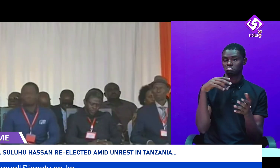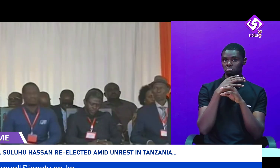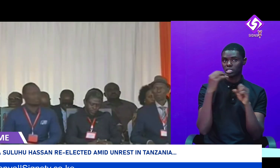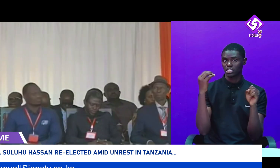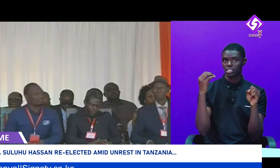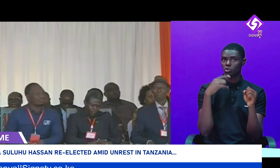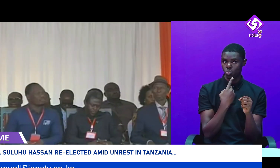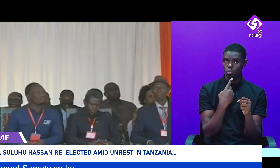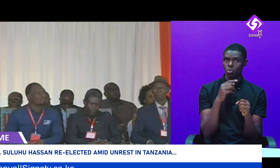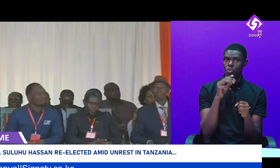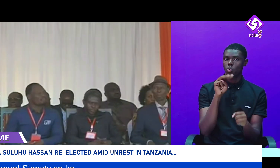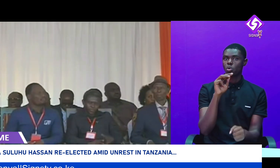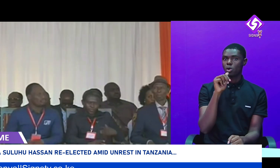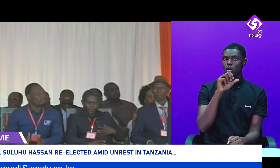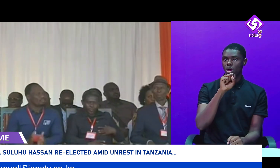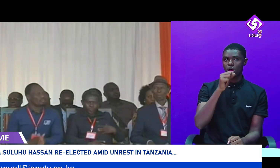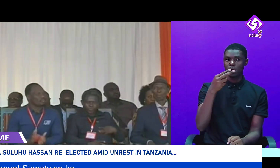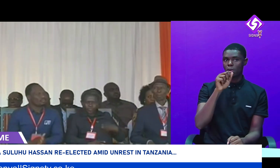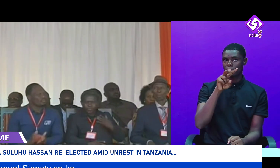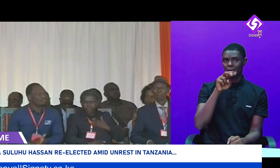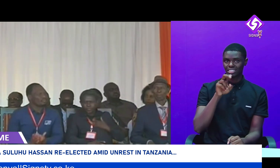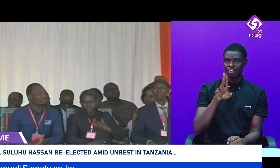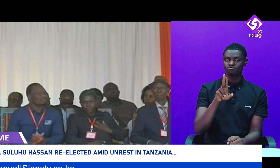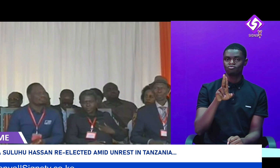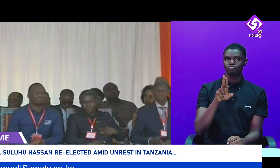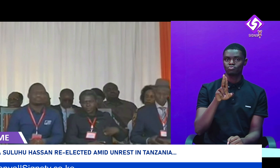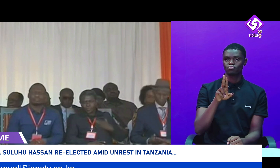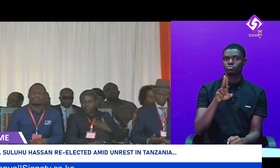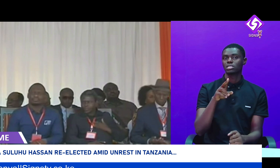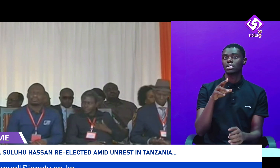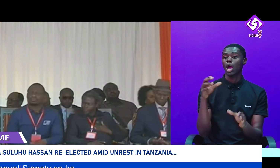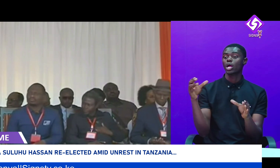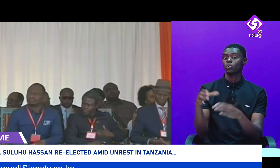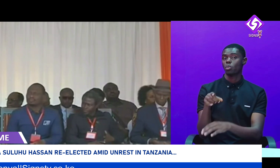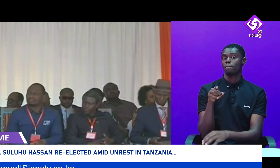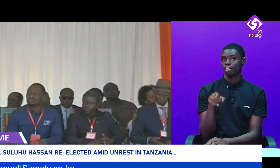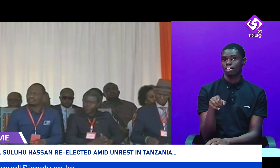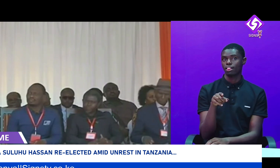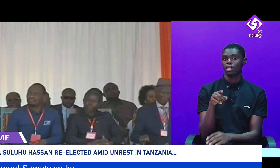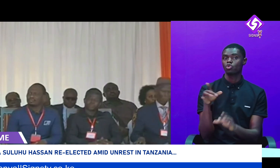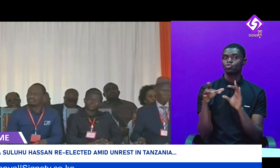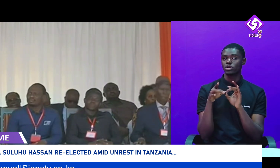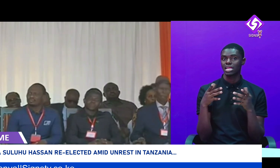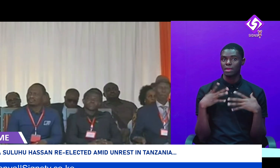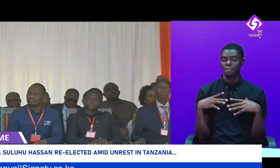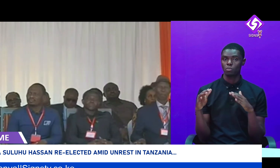Mheshimiwa Mashavu Alawi Haji. Na chama cha United People's Democratic Party